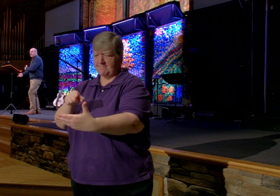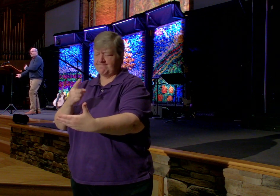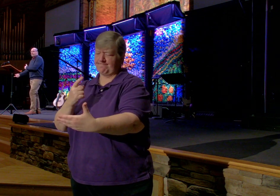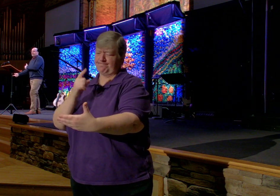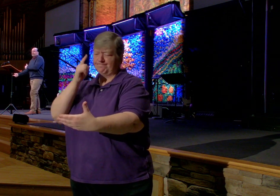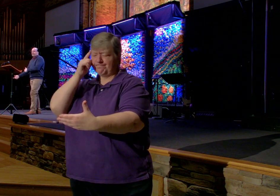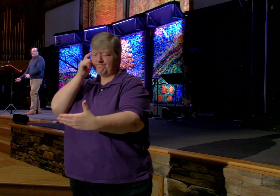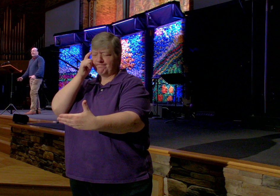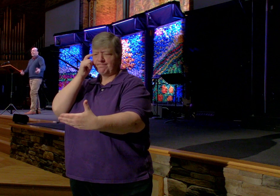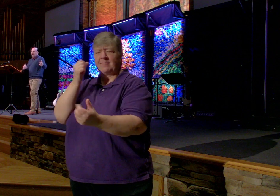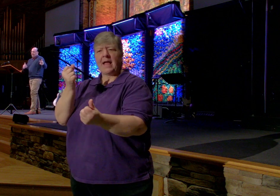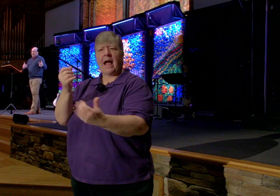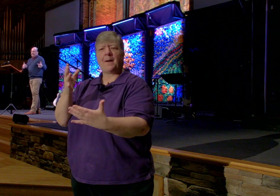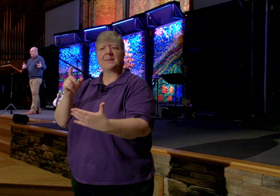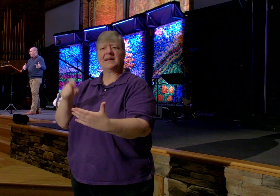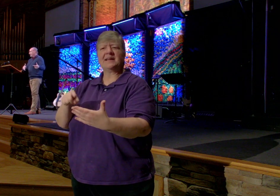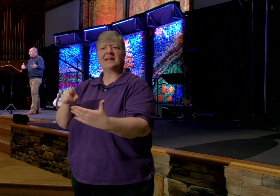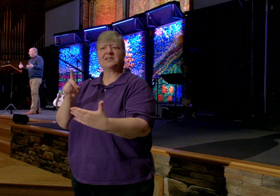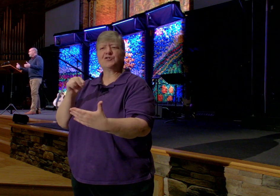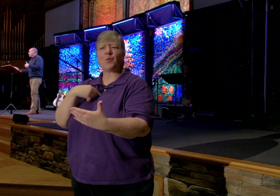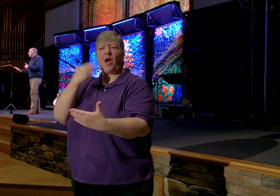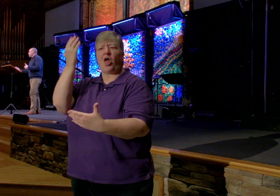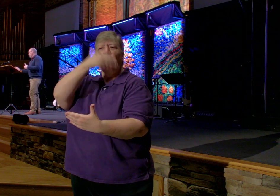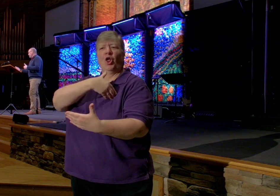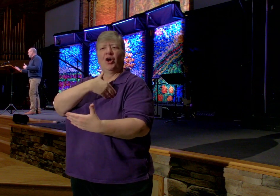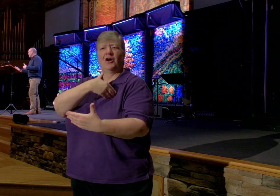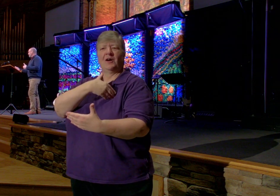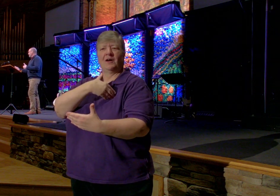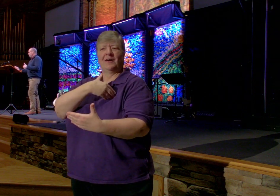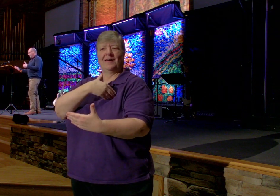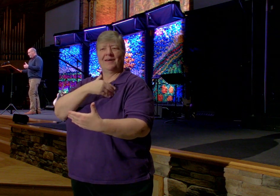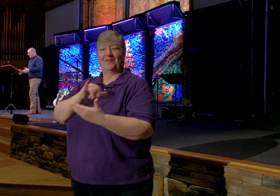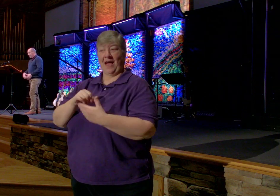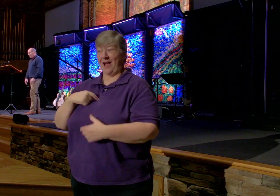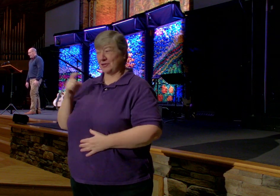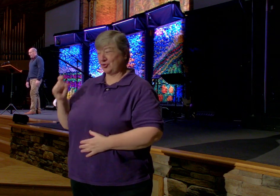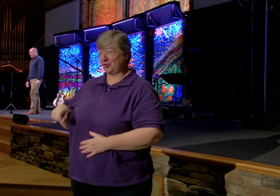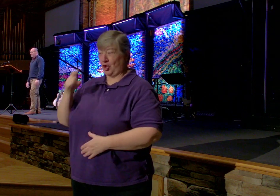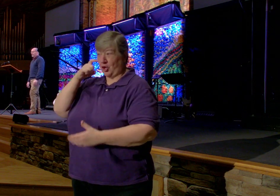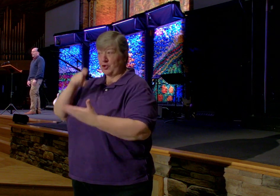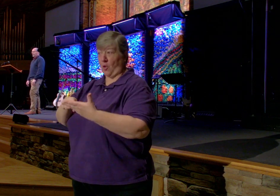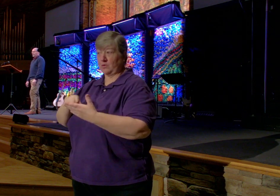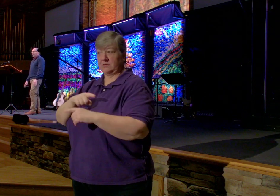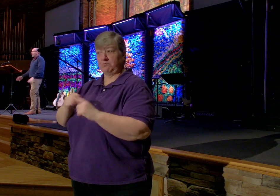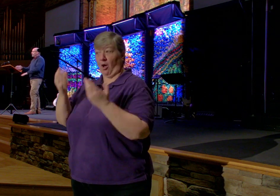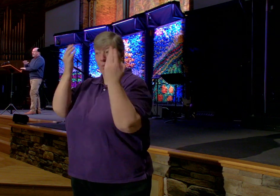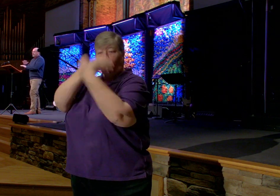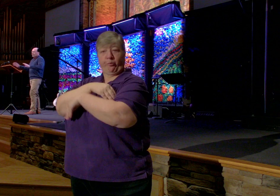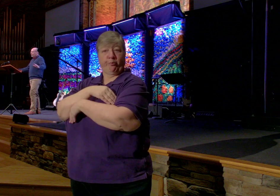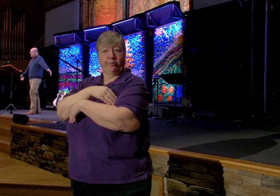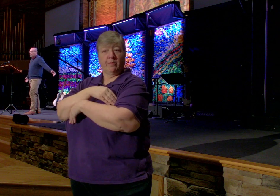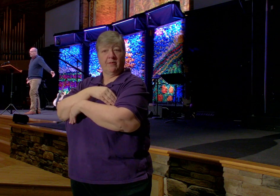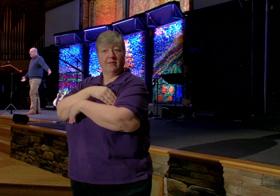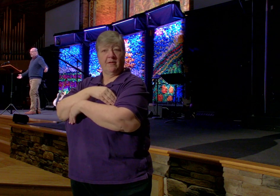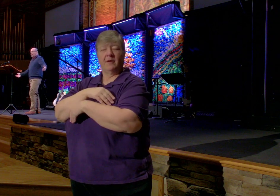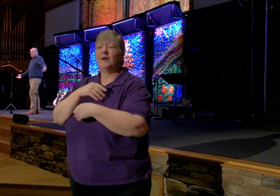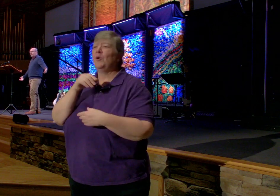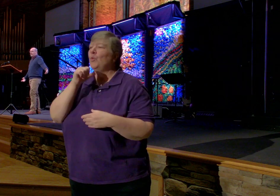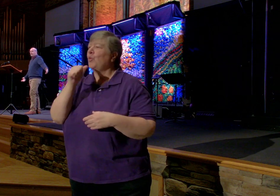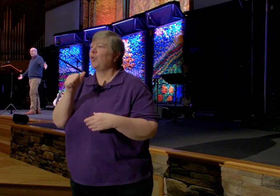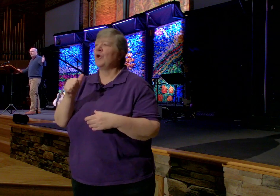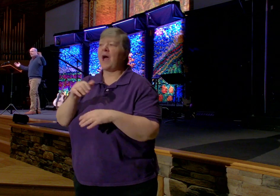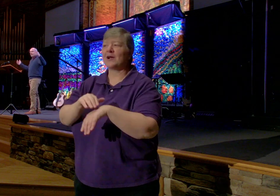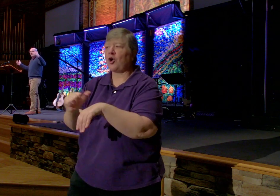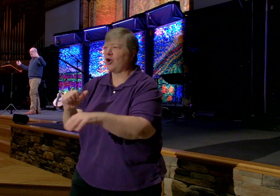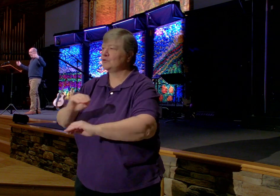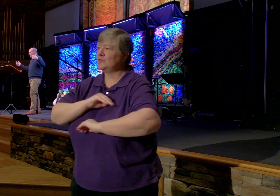is, how many needs do I walk by that I should have noticed but have not? Now, we're not called